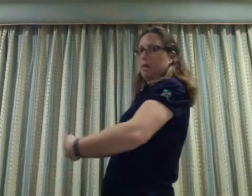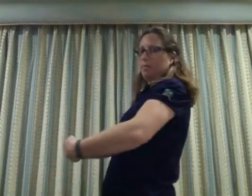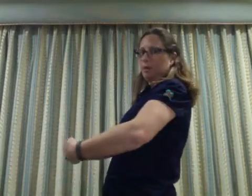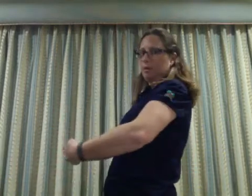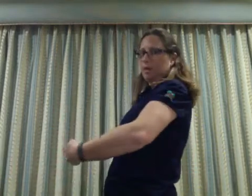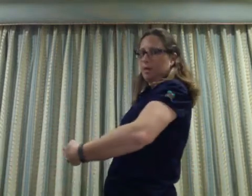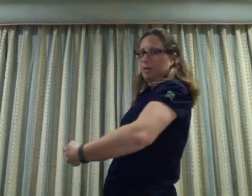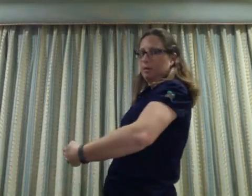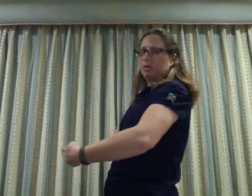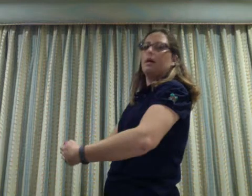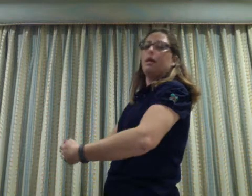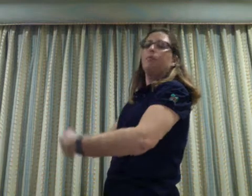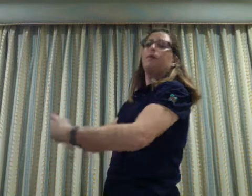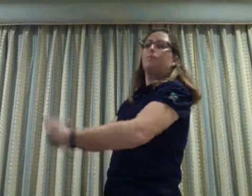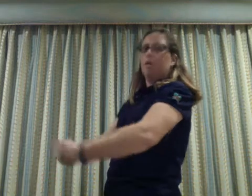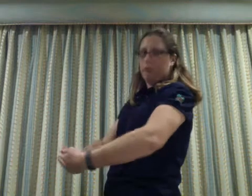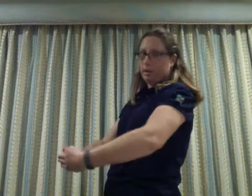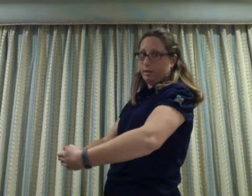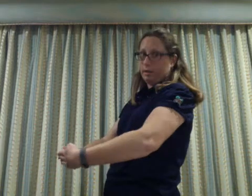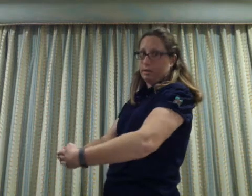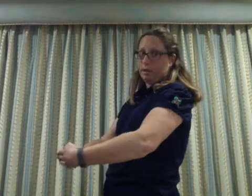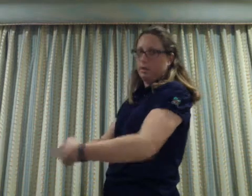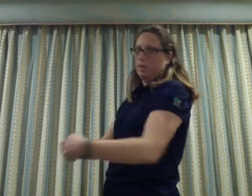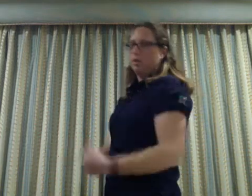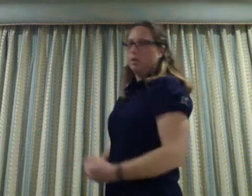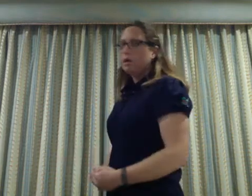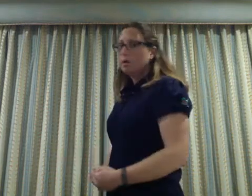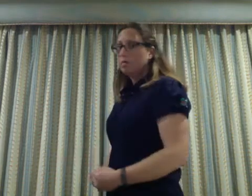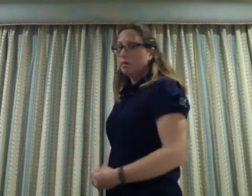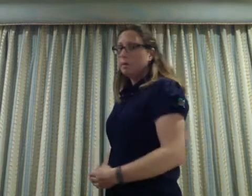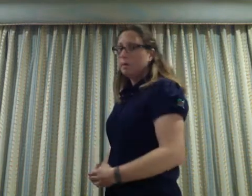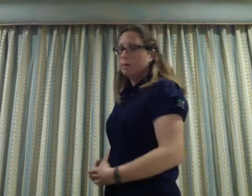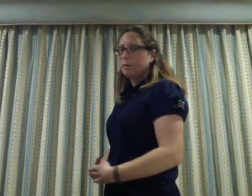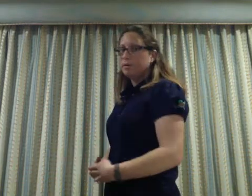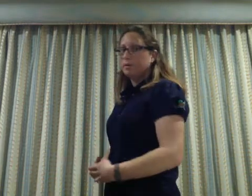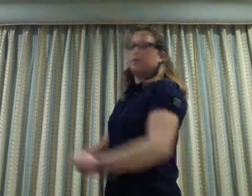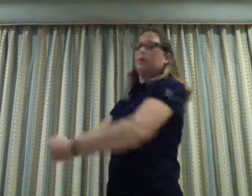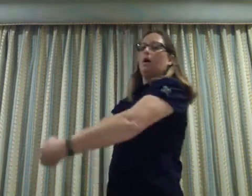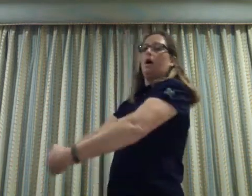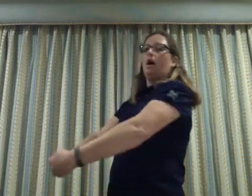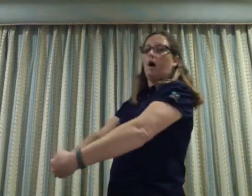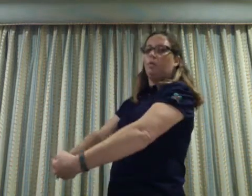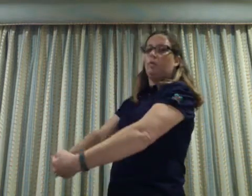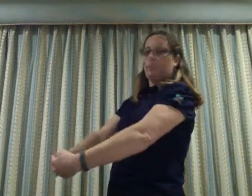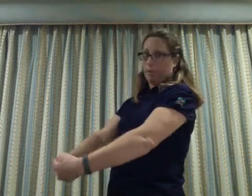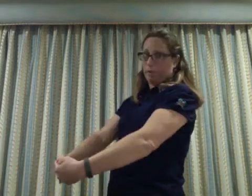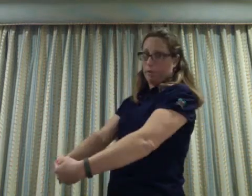big belly, because I was a big pregnant person. Not a cute little pregnant person. I was a big pregnant